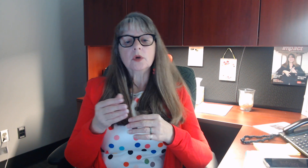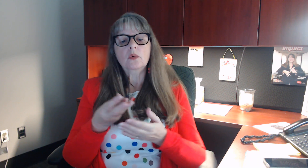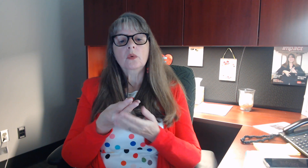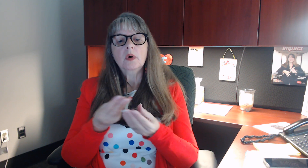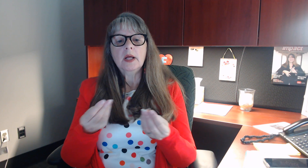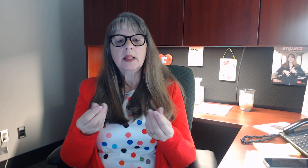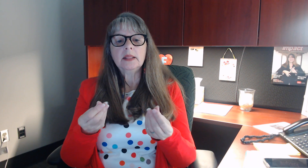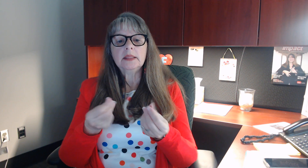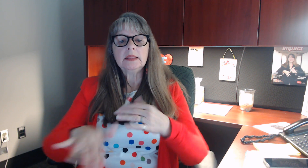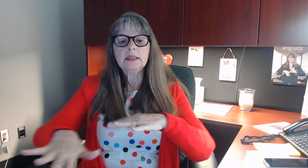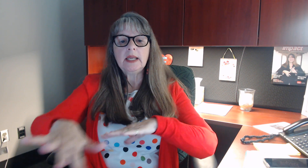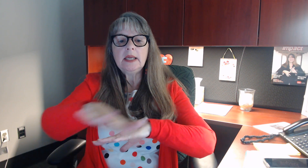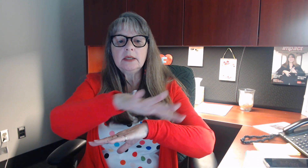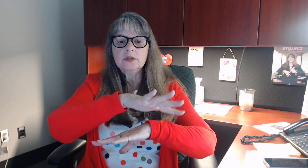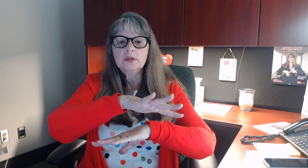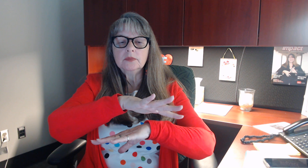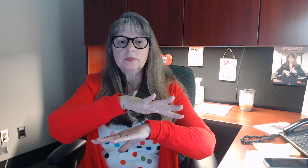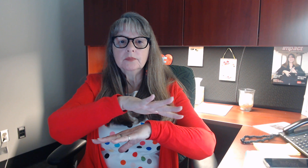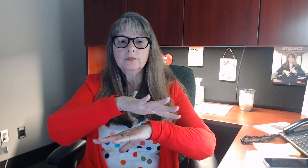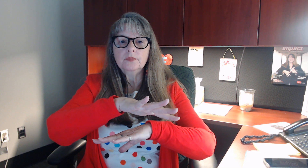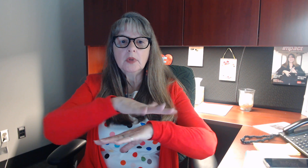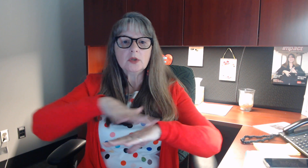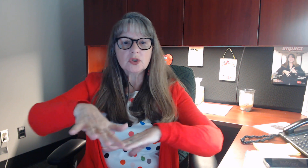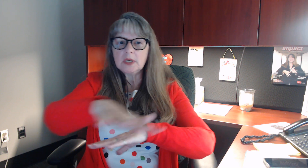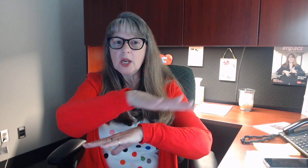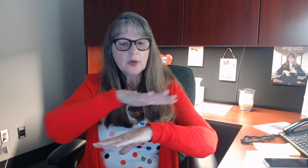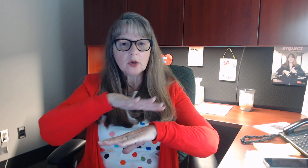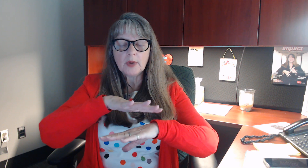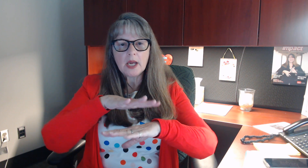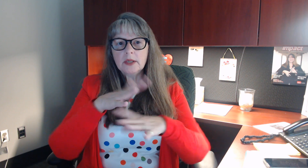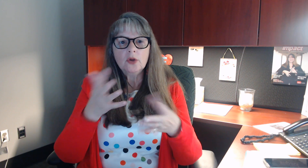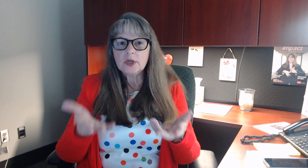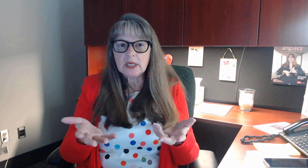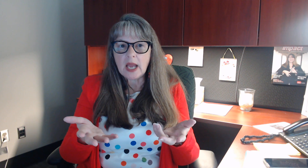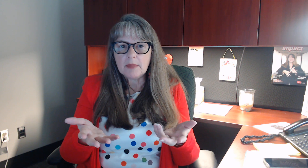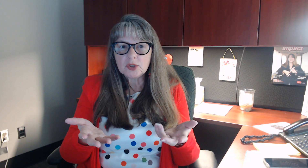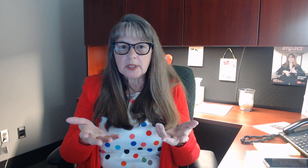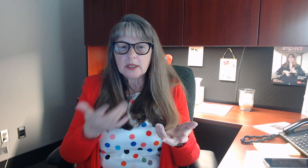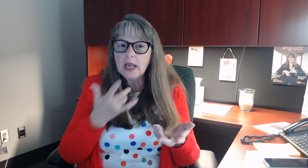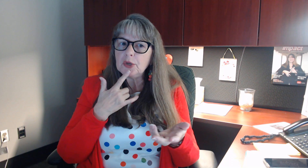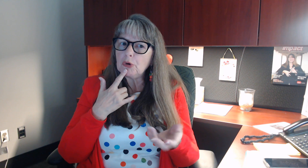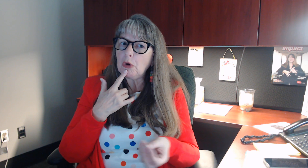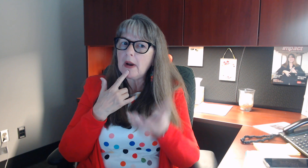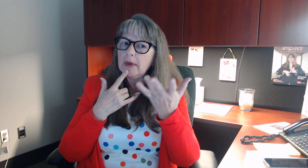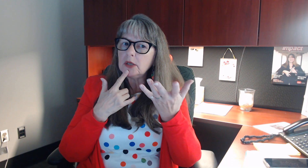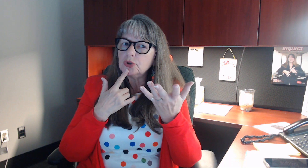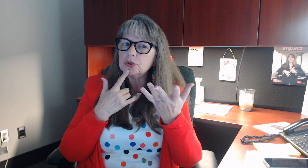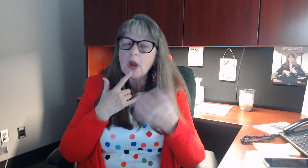So land. It's just an area around. You're not saying how much land. And you go, oh, how much?